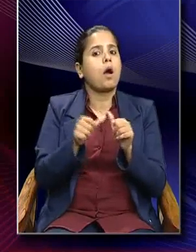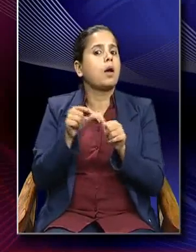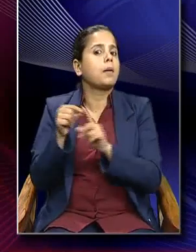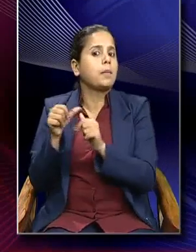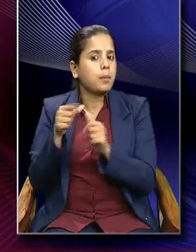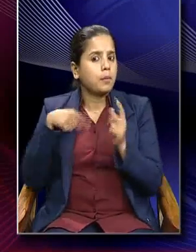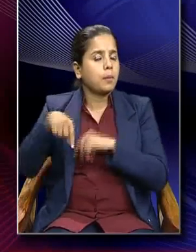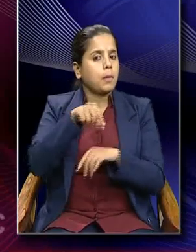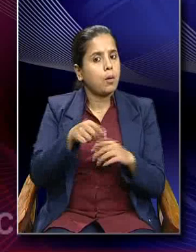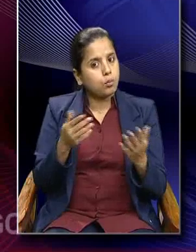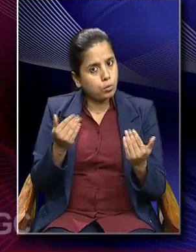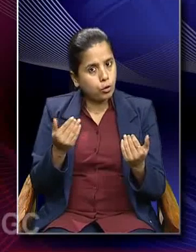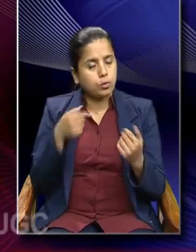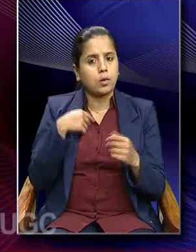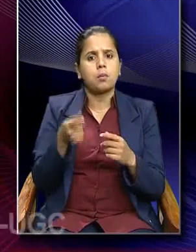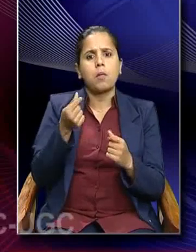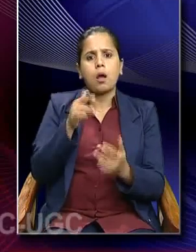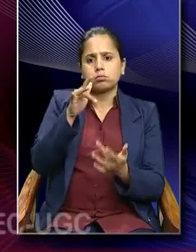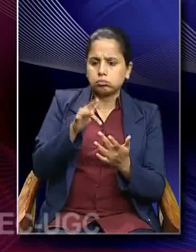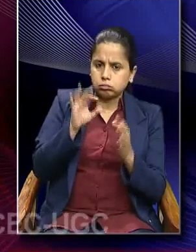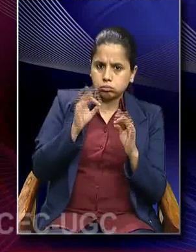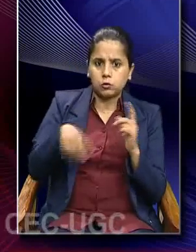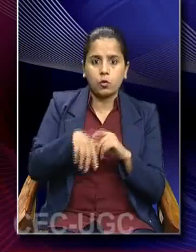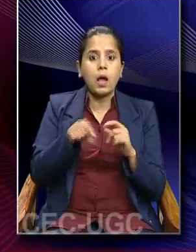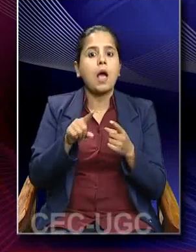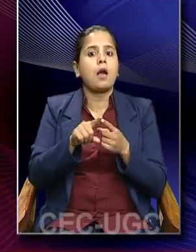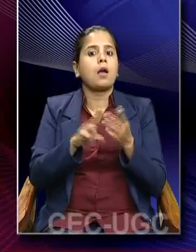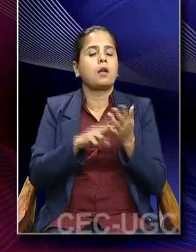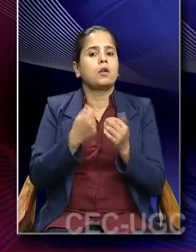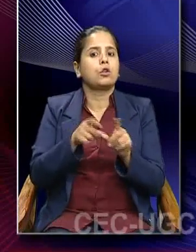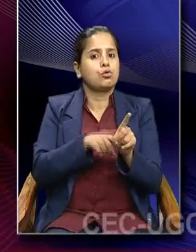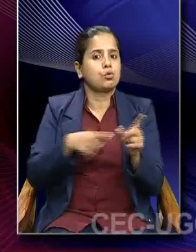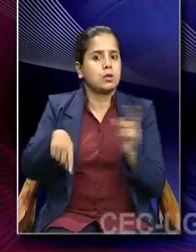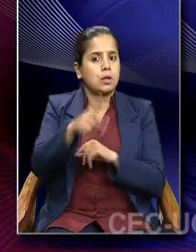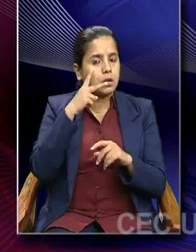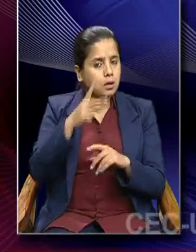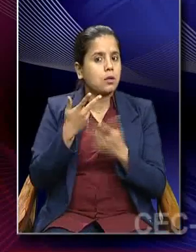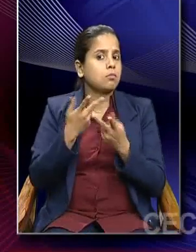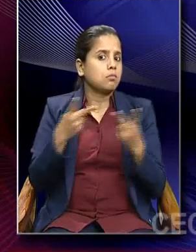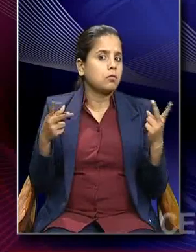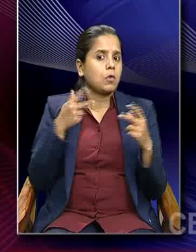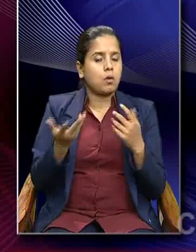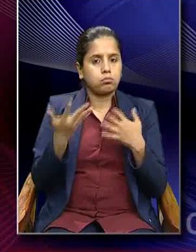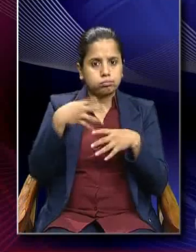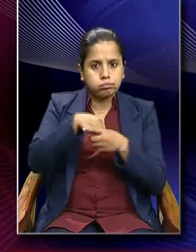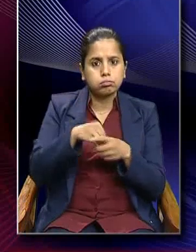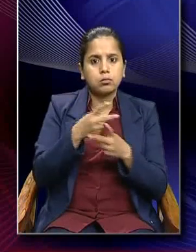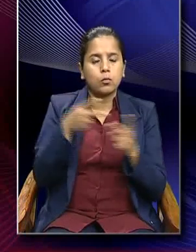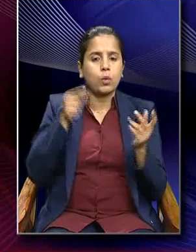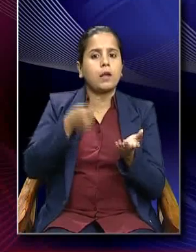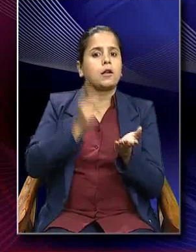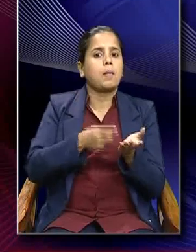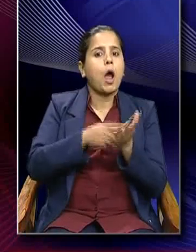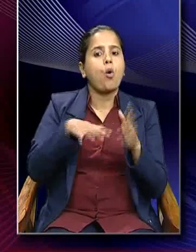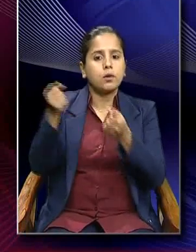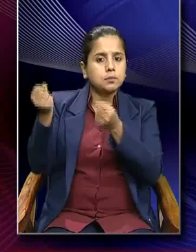affordability component of energy security is which incorporates or which involves demand and